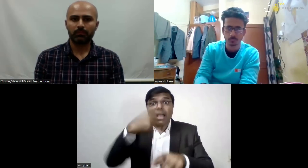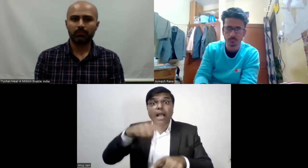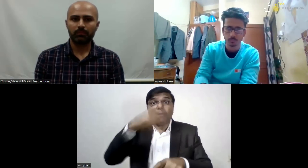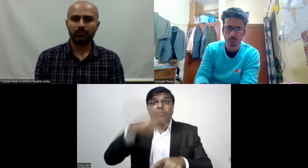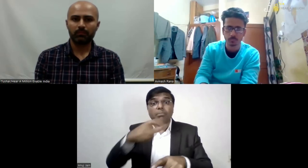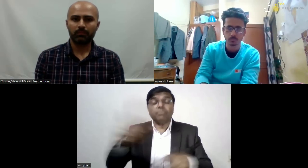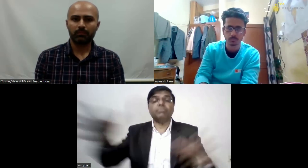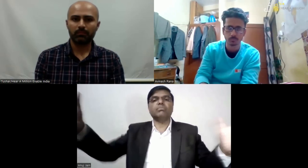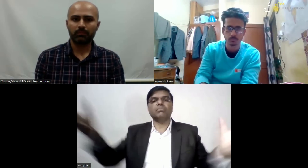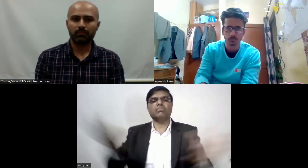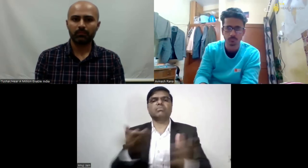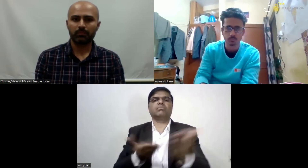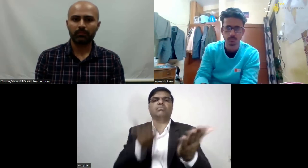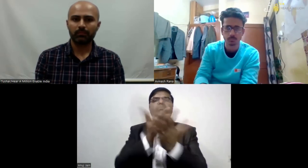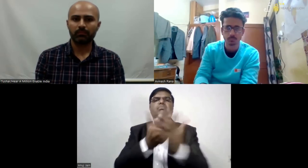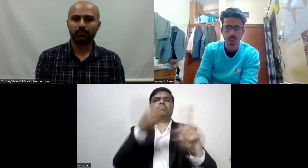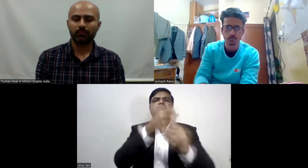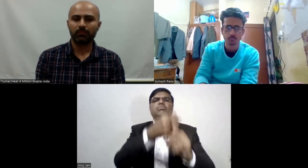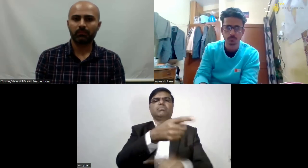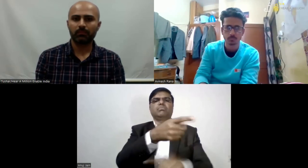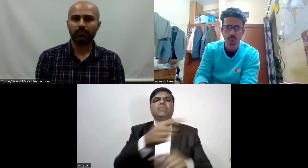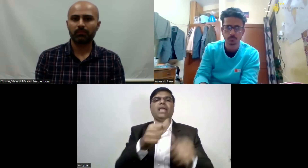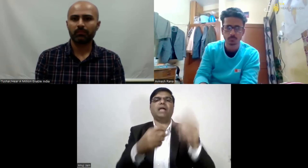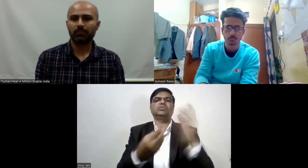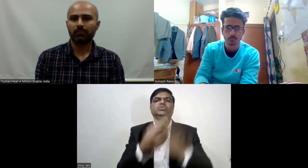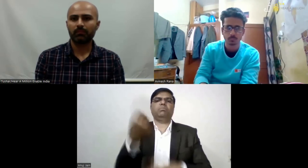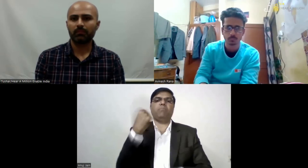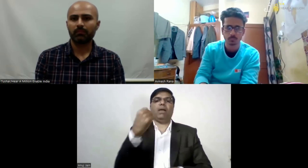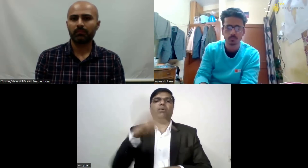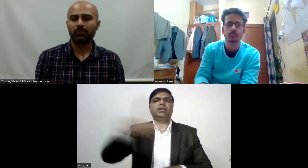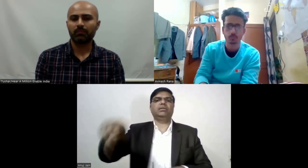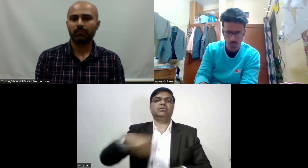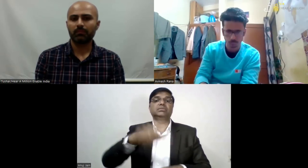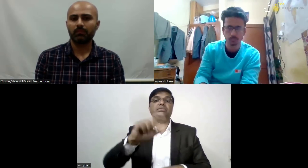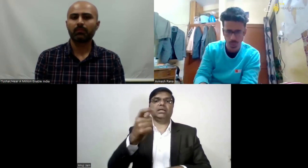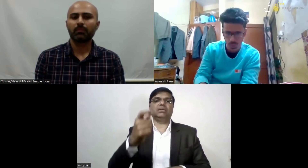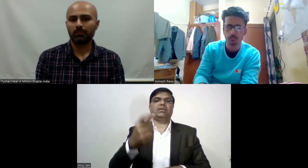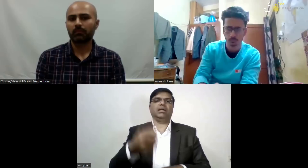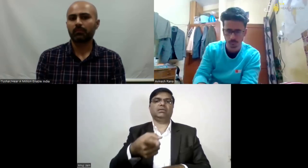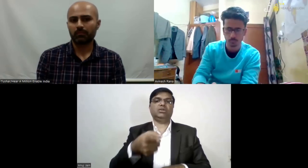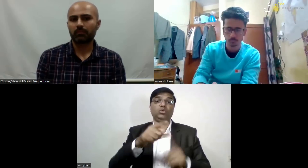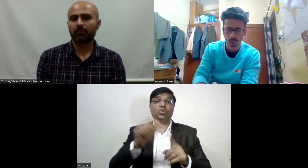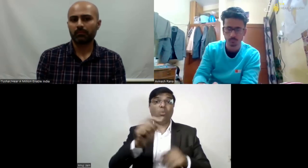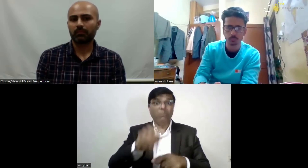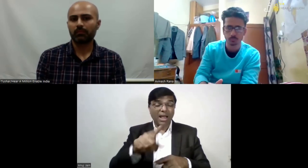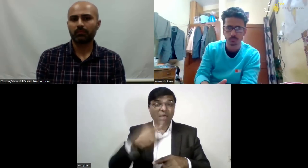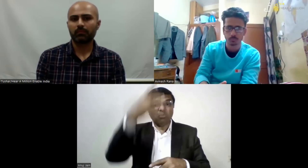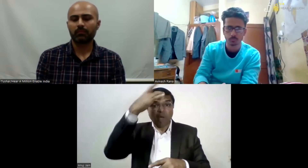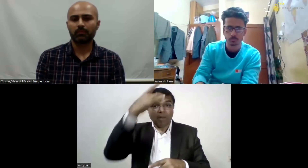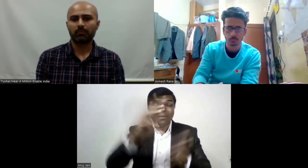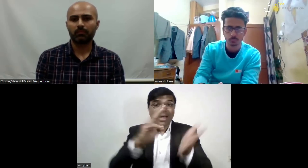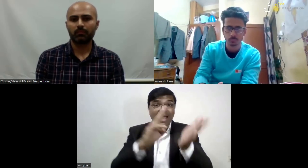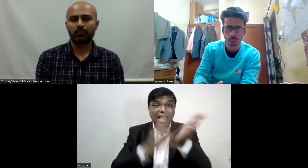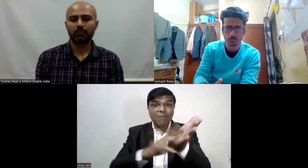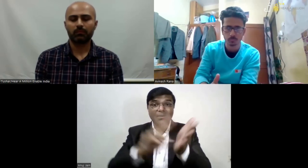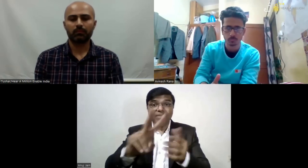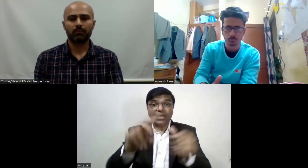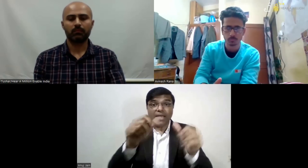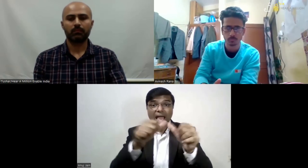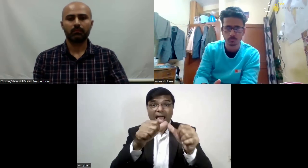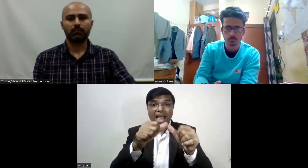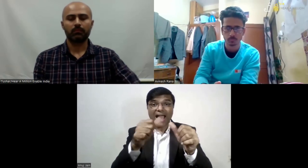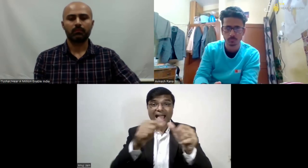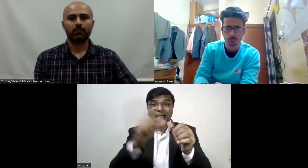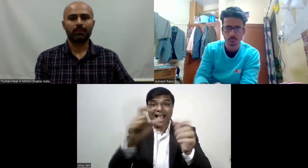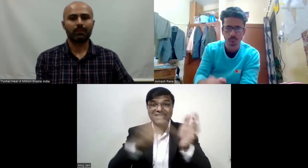So if there would be a lot of people, who got rejected, and if they would file the complaint along all